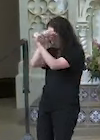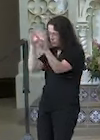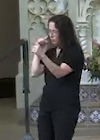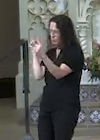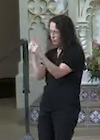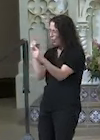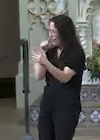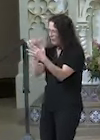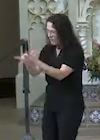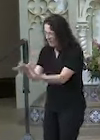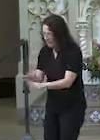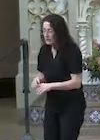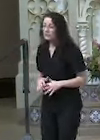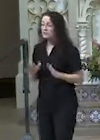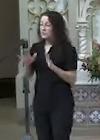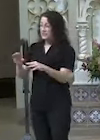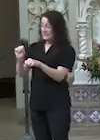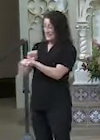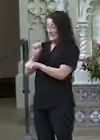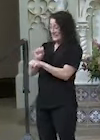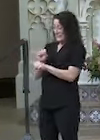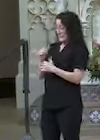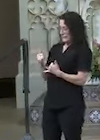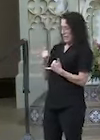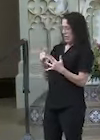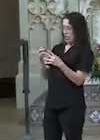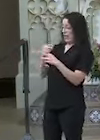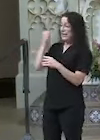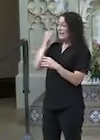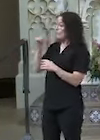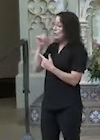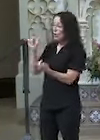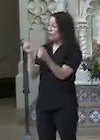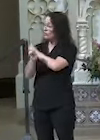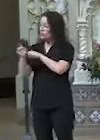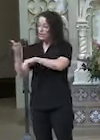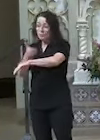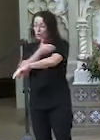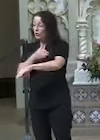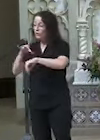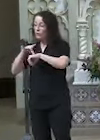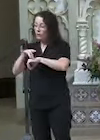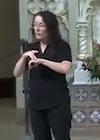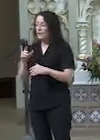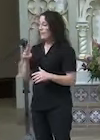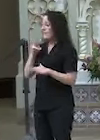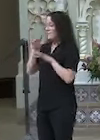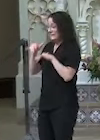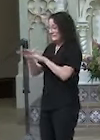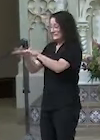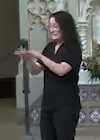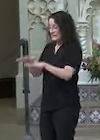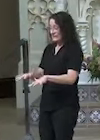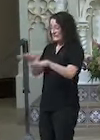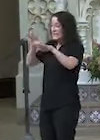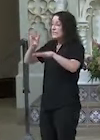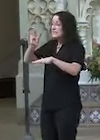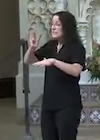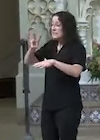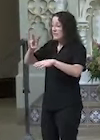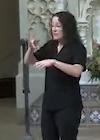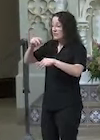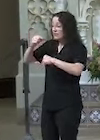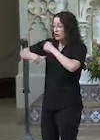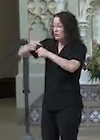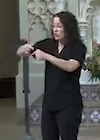From what the statistics are saying, if we don't reverse the trend right now, the sea levels seven generations from now